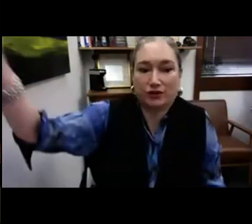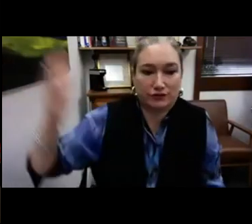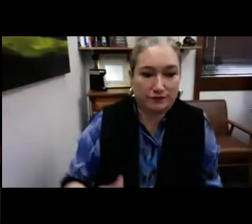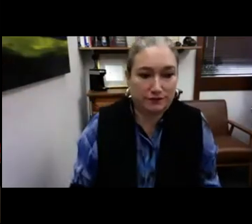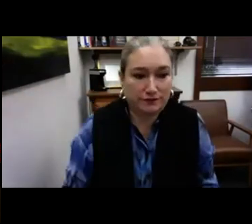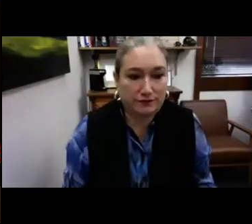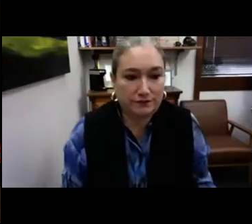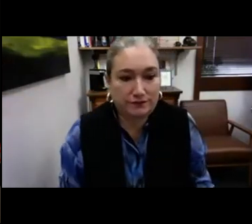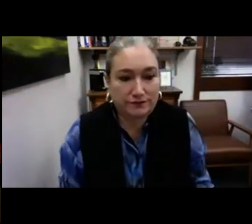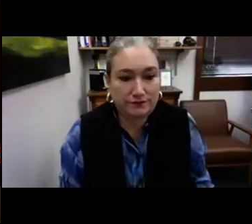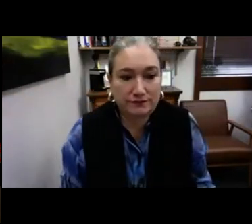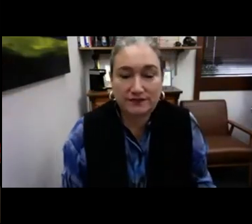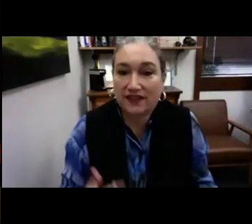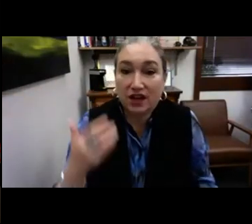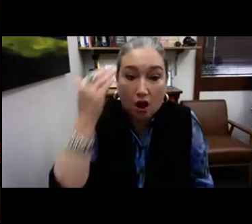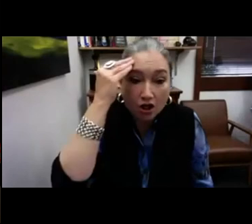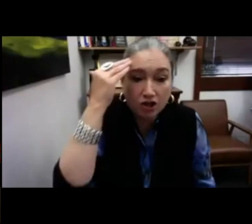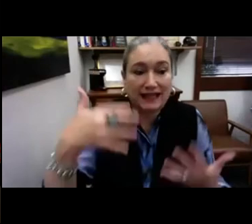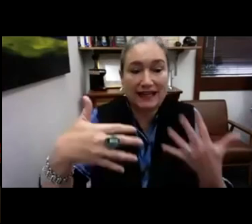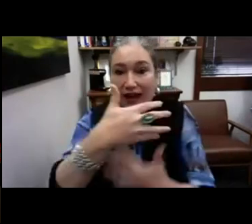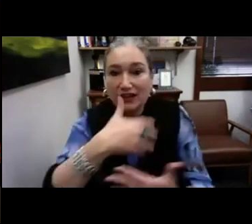realize how much life I was missing out there.